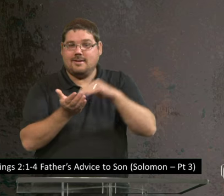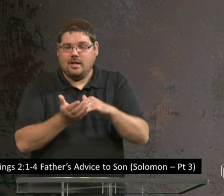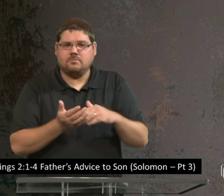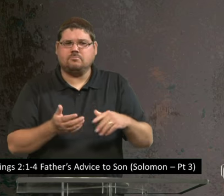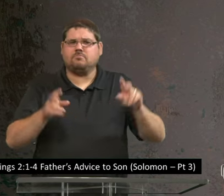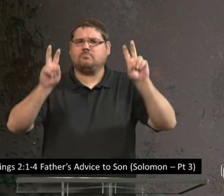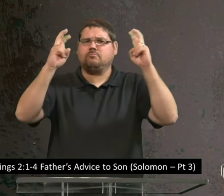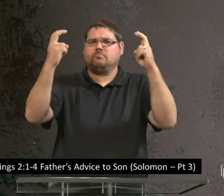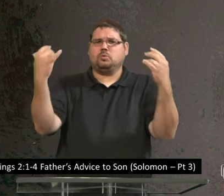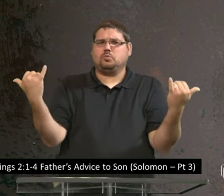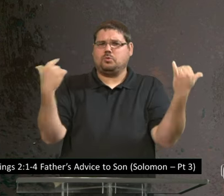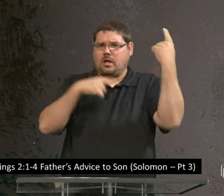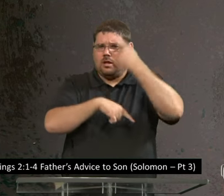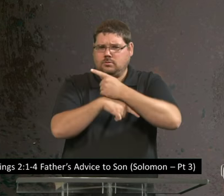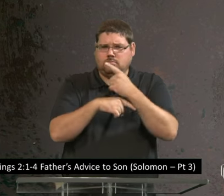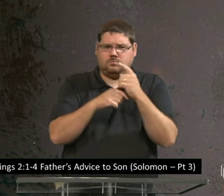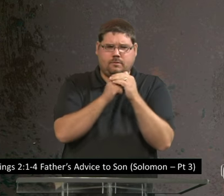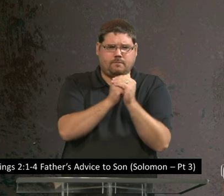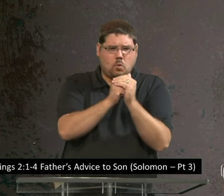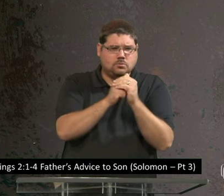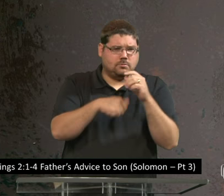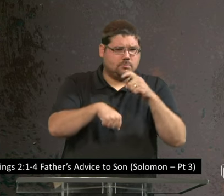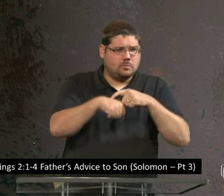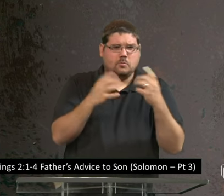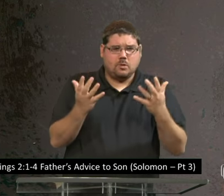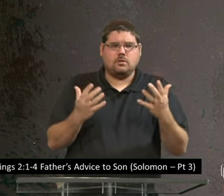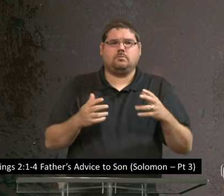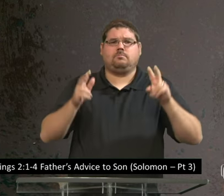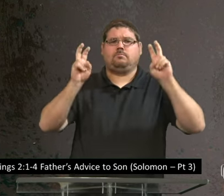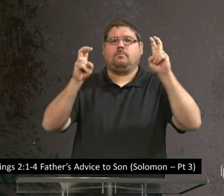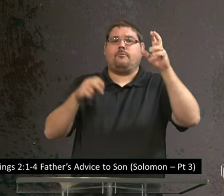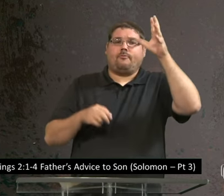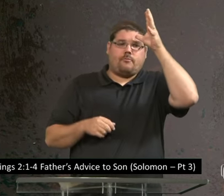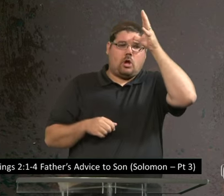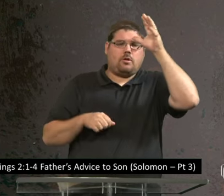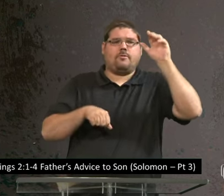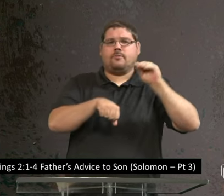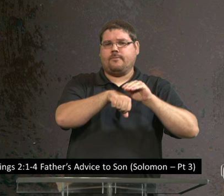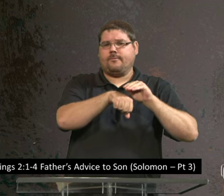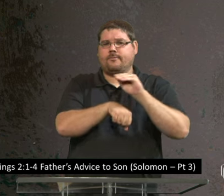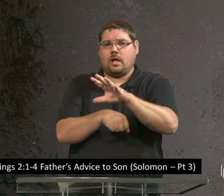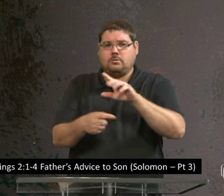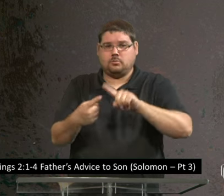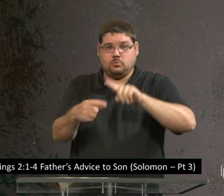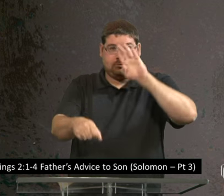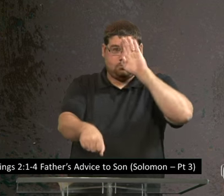Hi there, thanks for coming back today. The theme is the father's advice to his